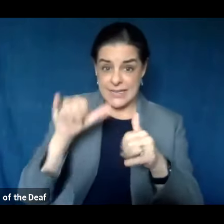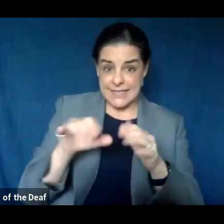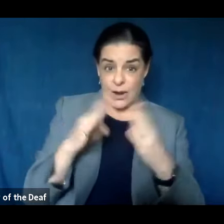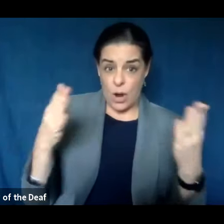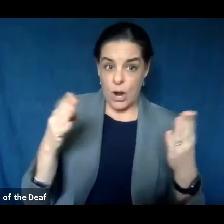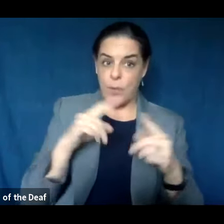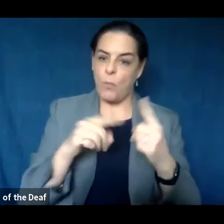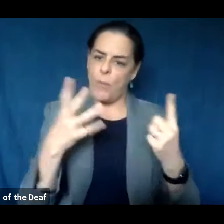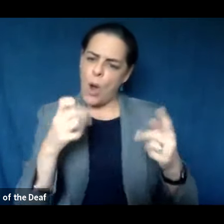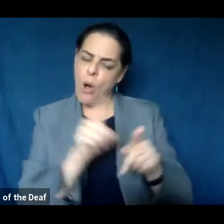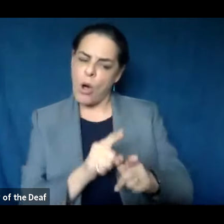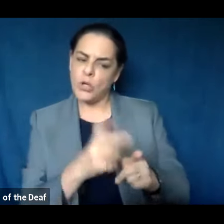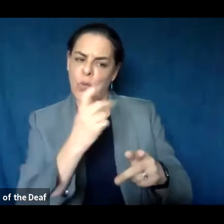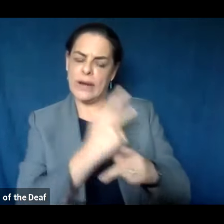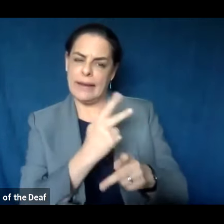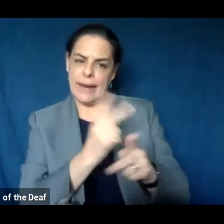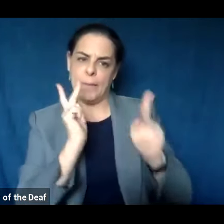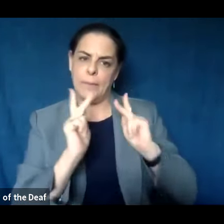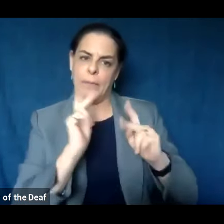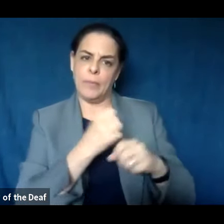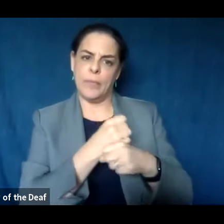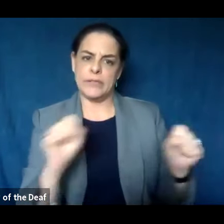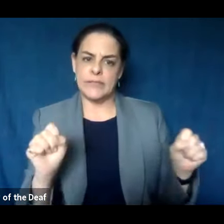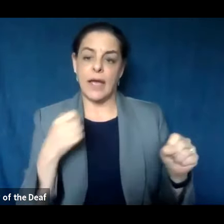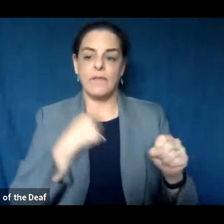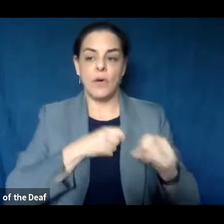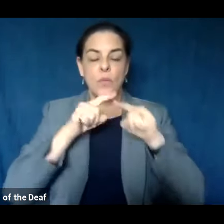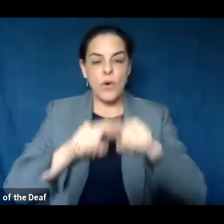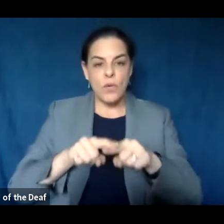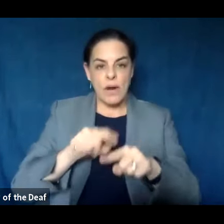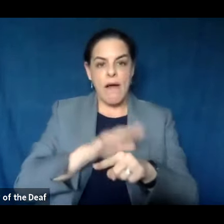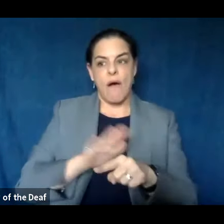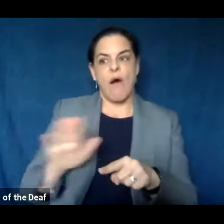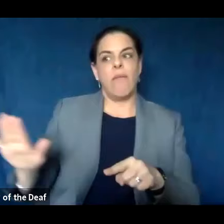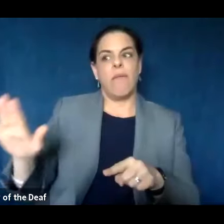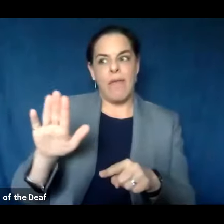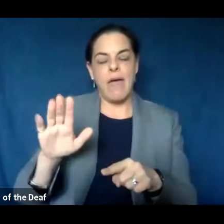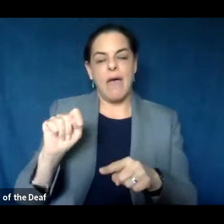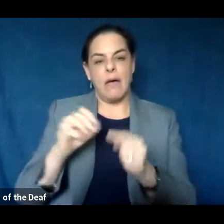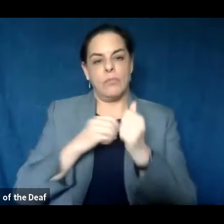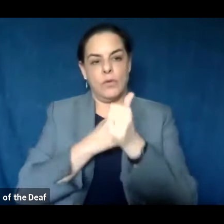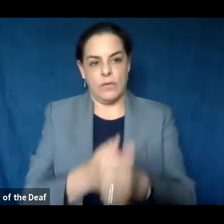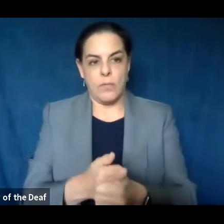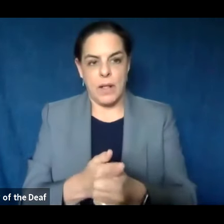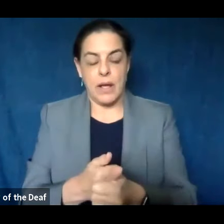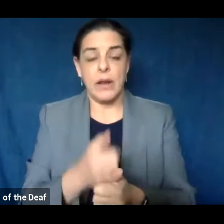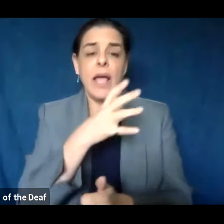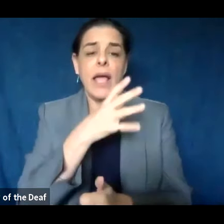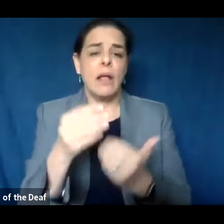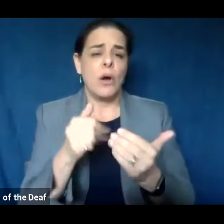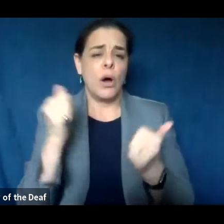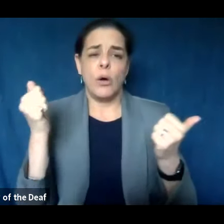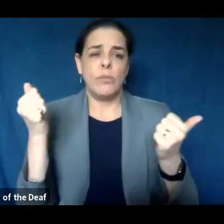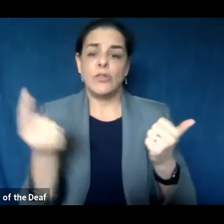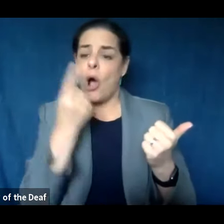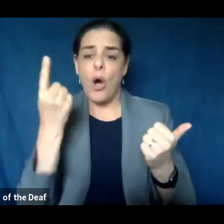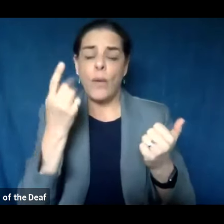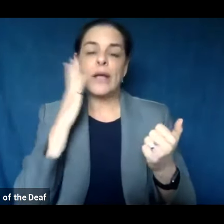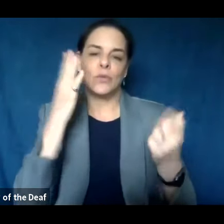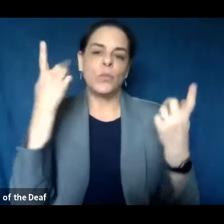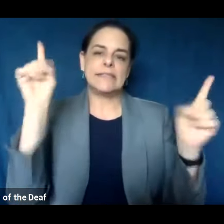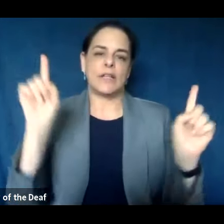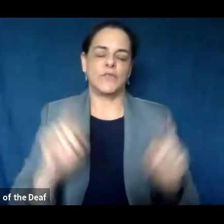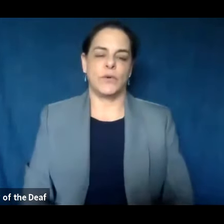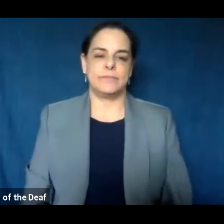our community safe, and we're relying on that. We're relying on their goodwill to be compliant, and it almost all the time works.